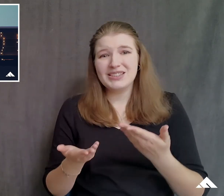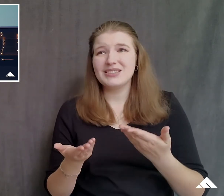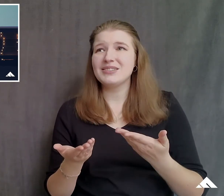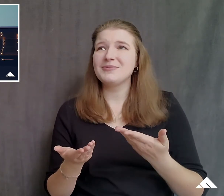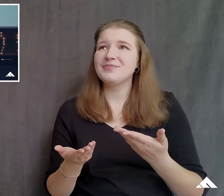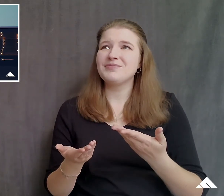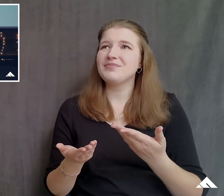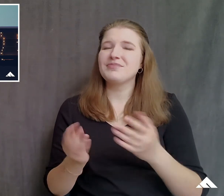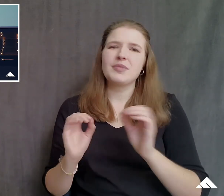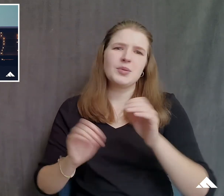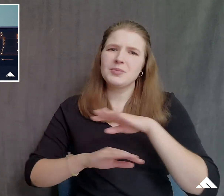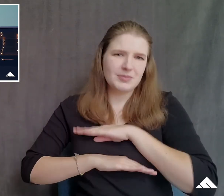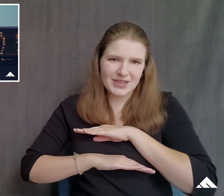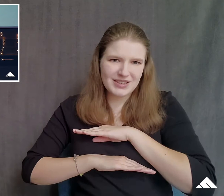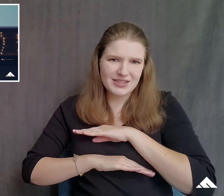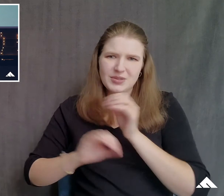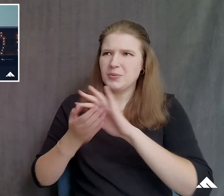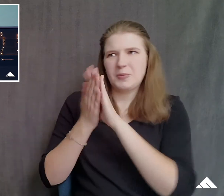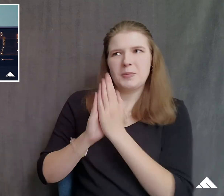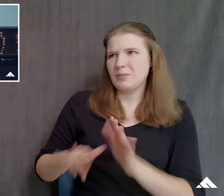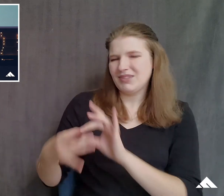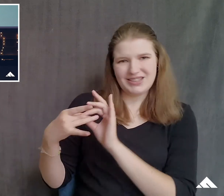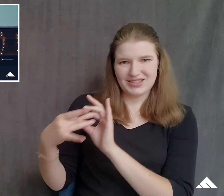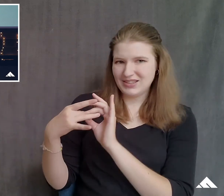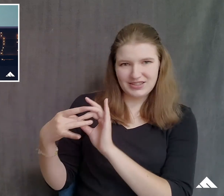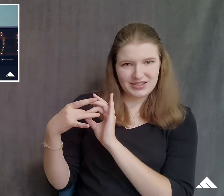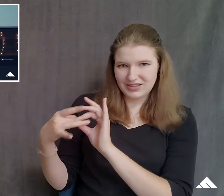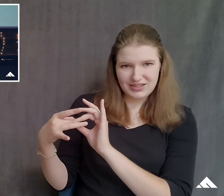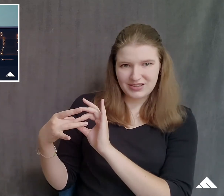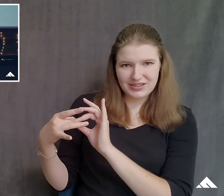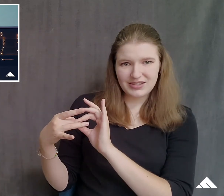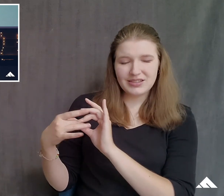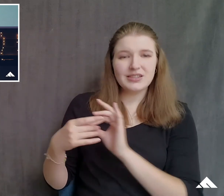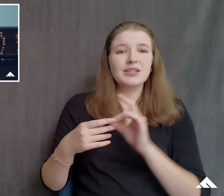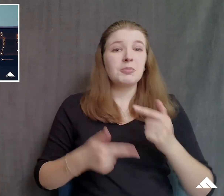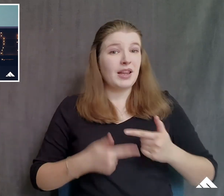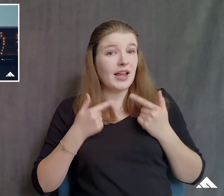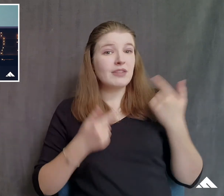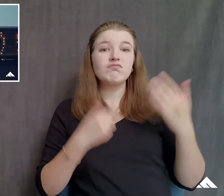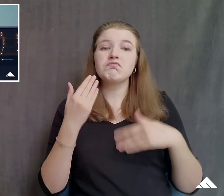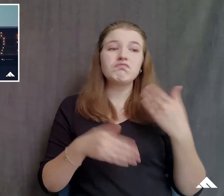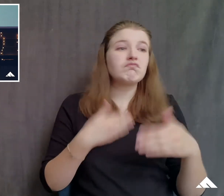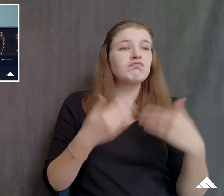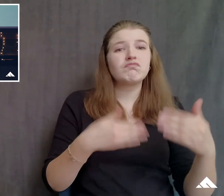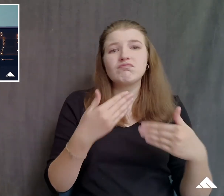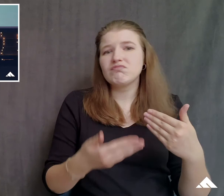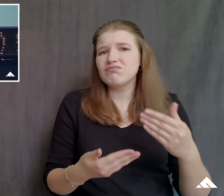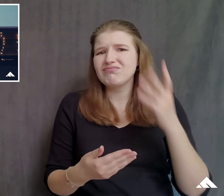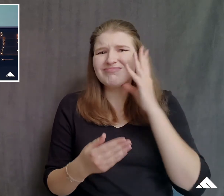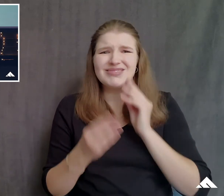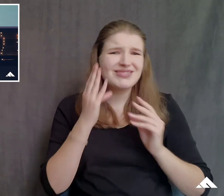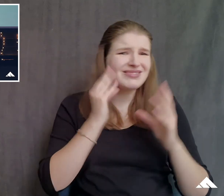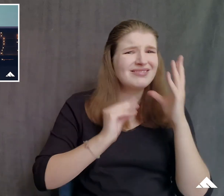They're not at peace. We're not at peace with that person. As we go through life, we have painful experiences